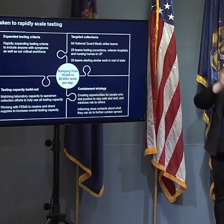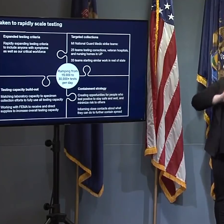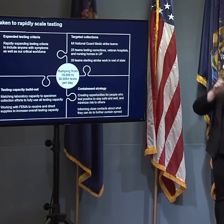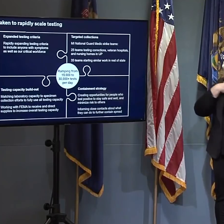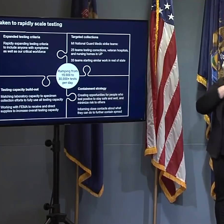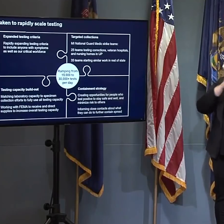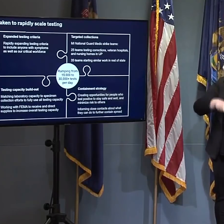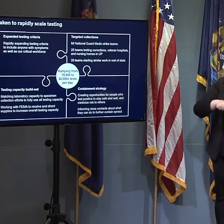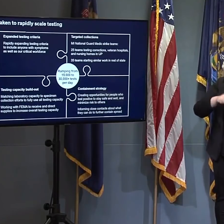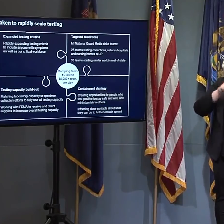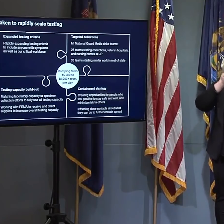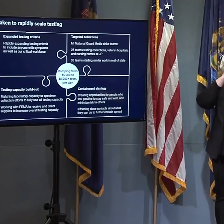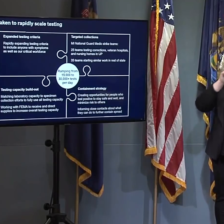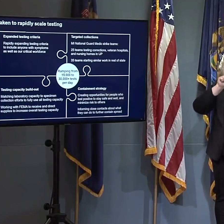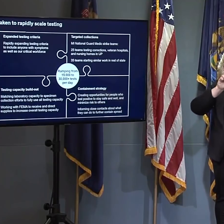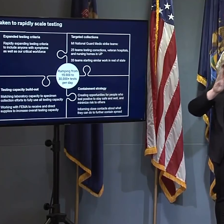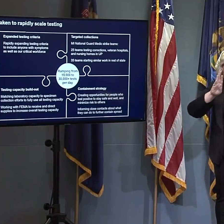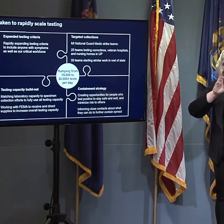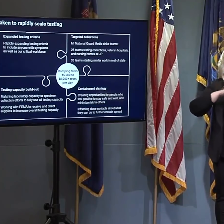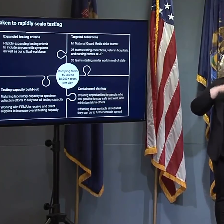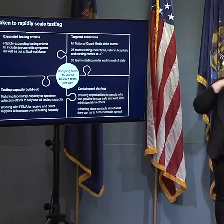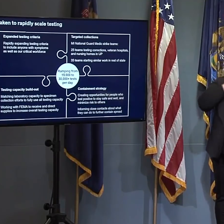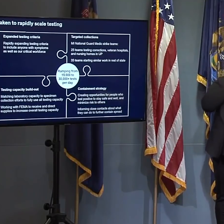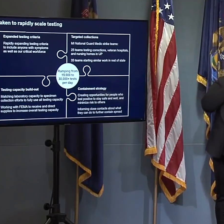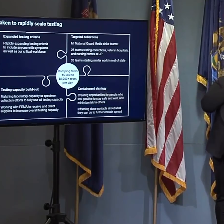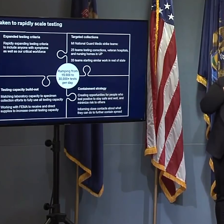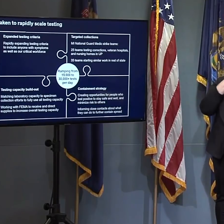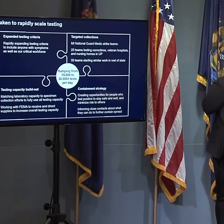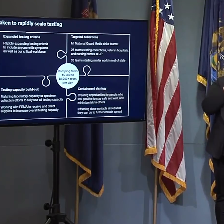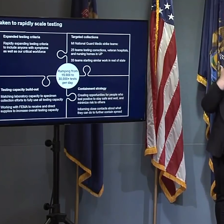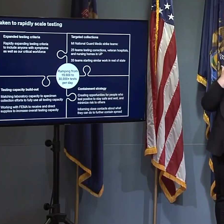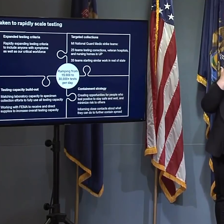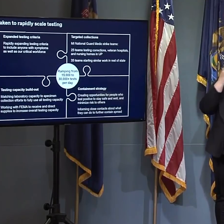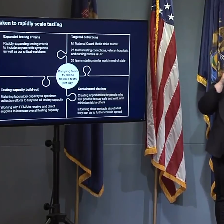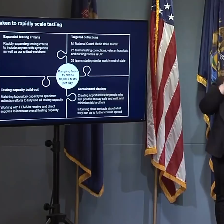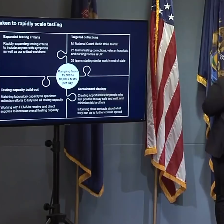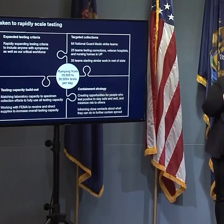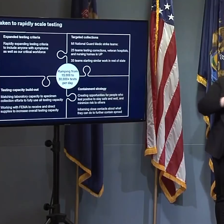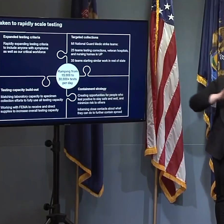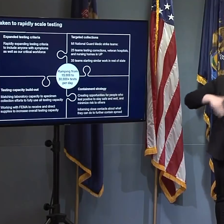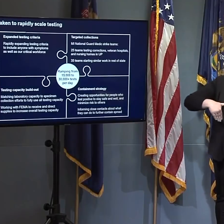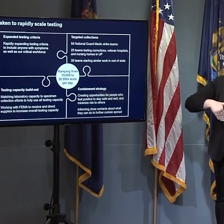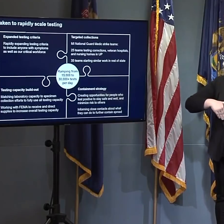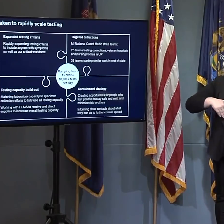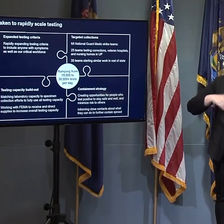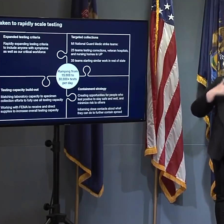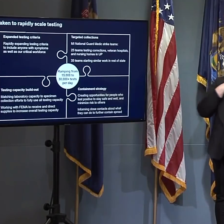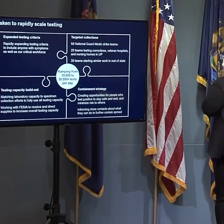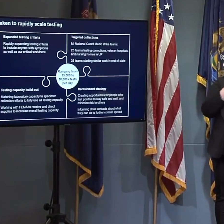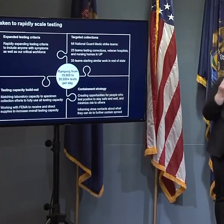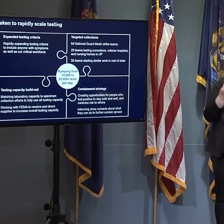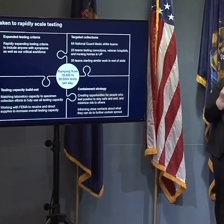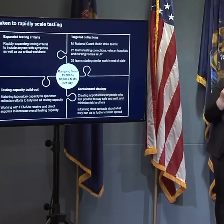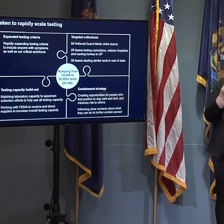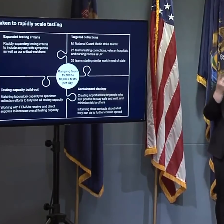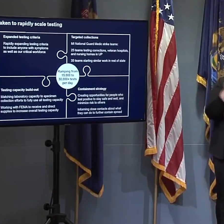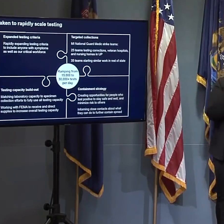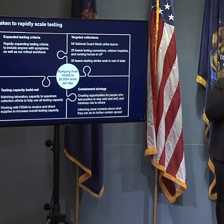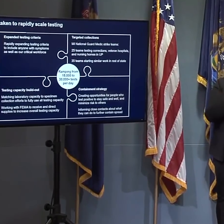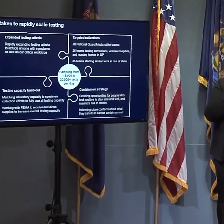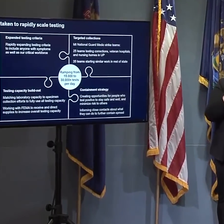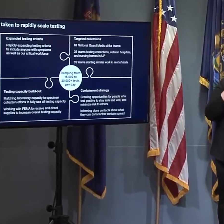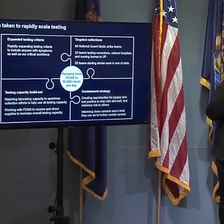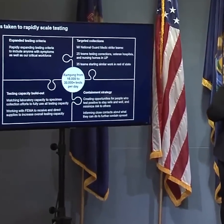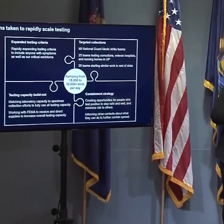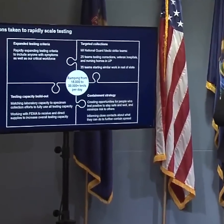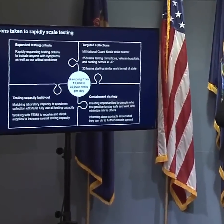it's swabs, or whether it's capacity, there's a shortage. So what we did is we put the puzzle piece together. We matched up people